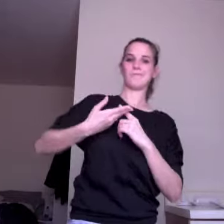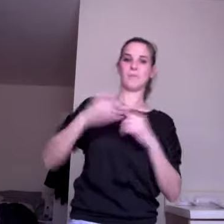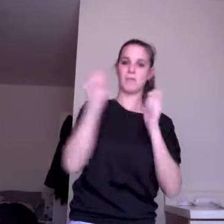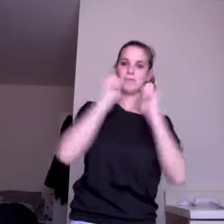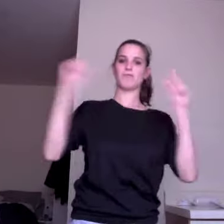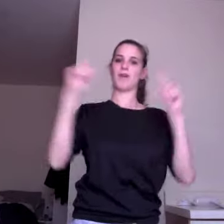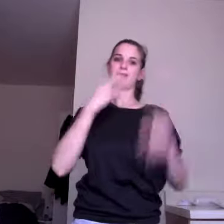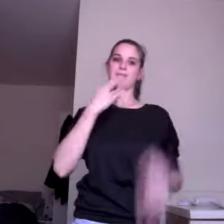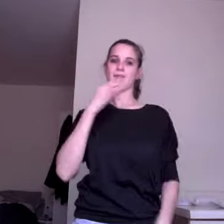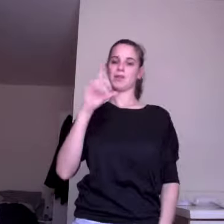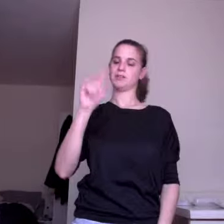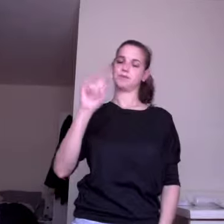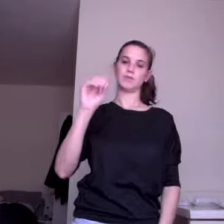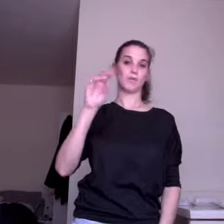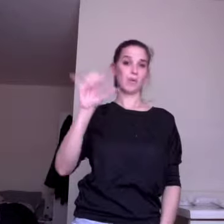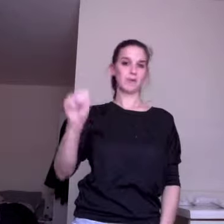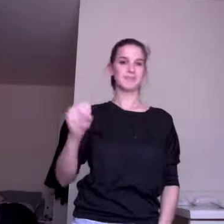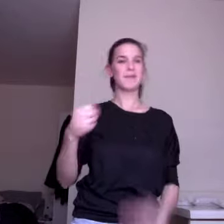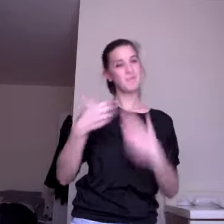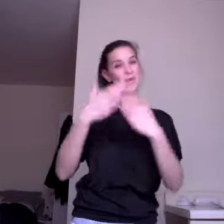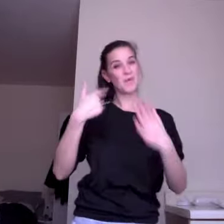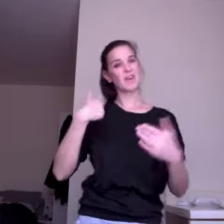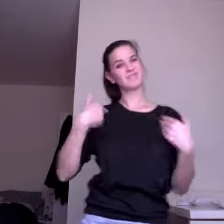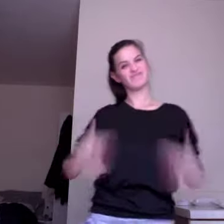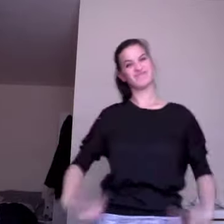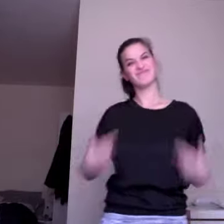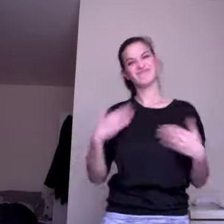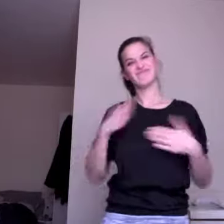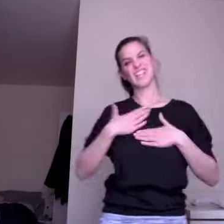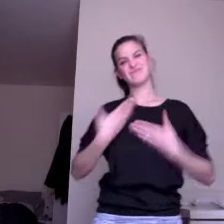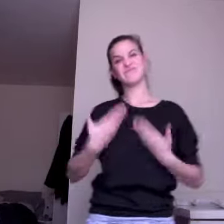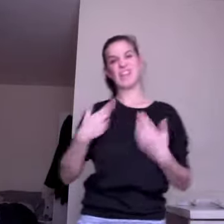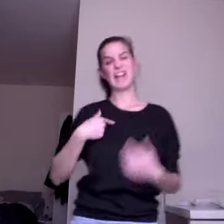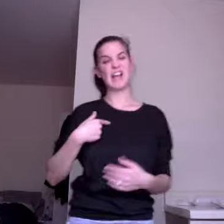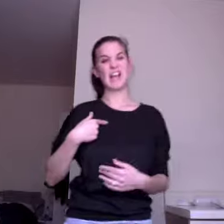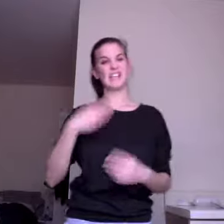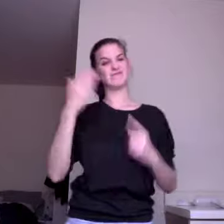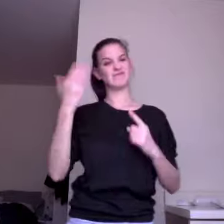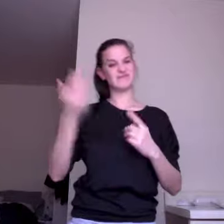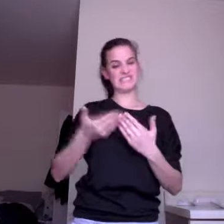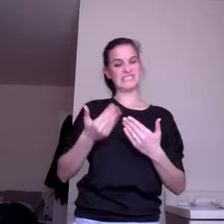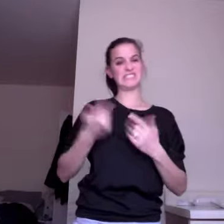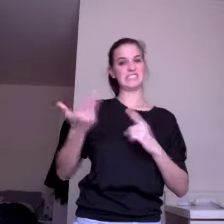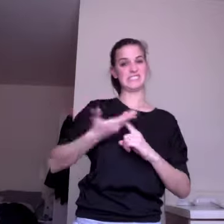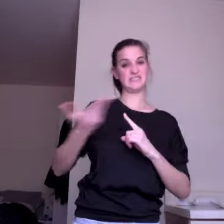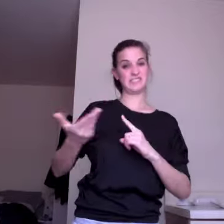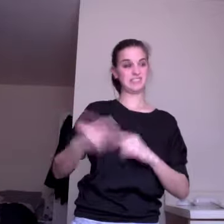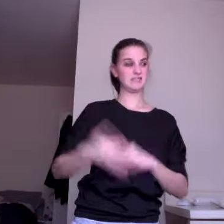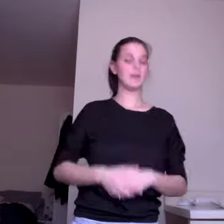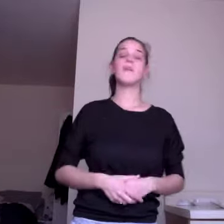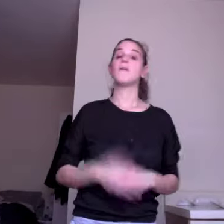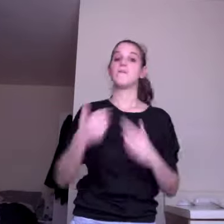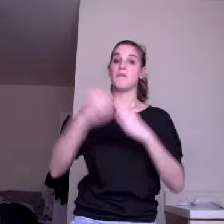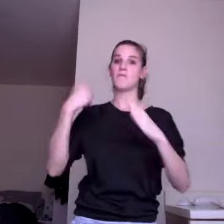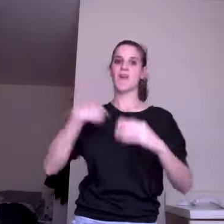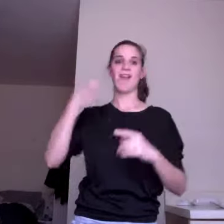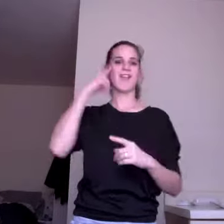I also used to think that all of our food came from these happy little farms where pigs rolled in mud and cows grazed on grass all day. What